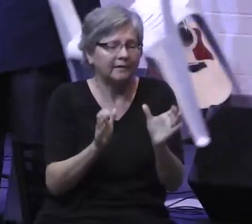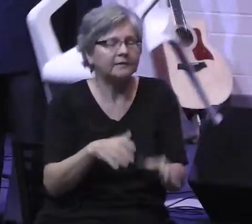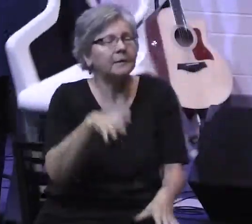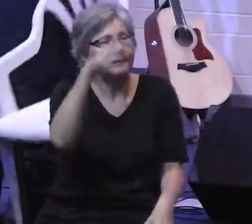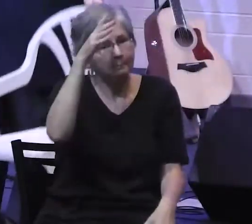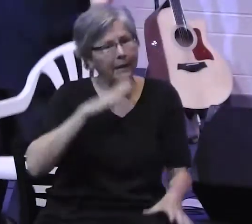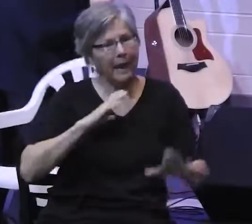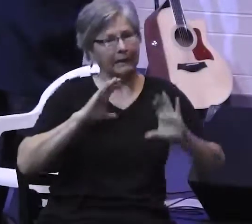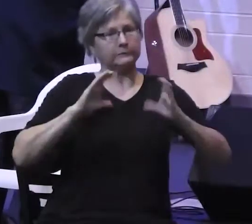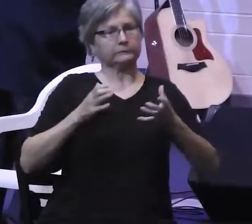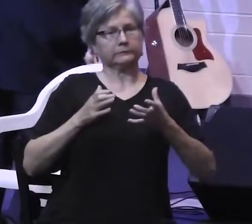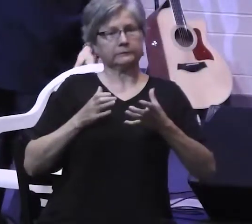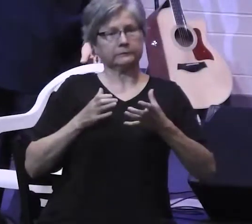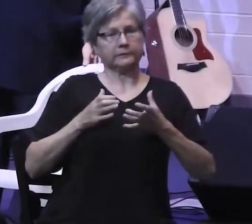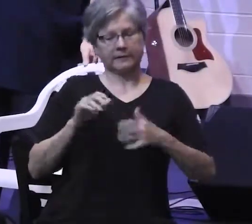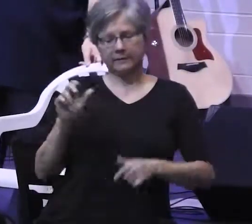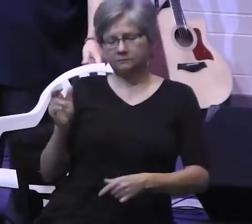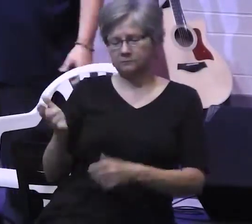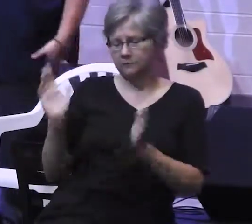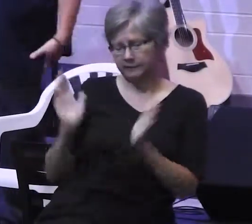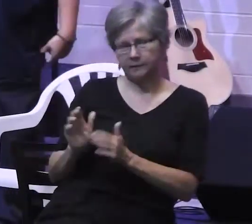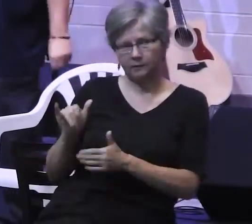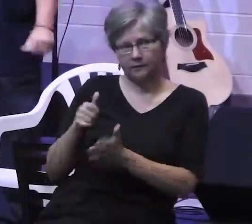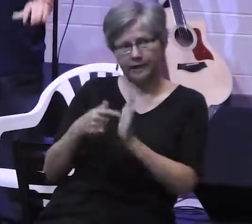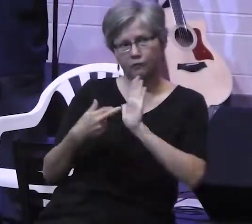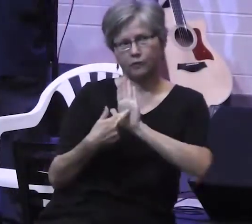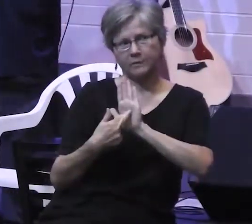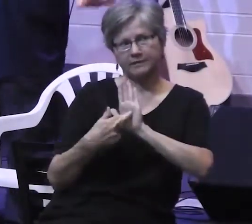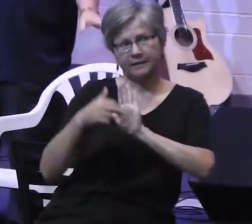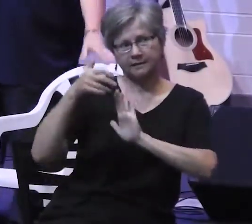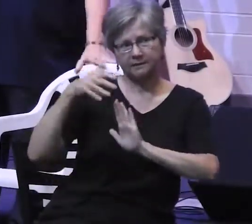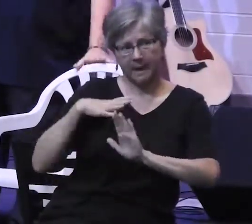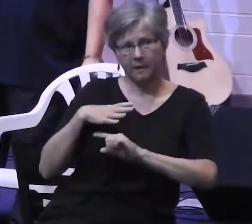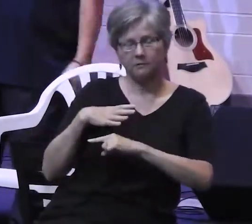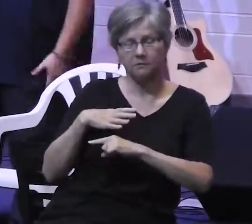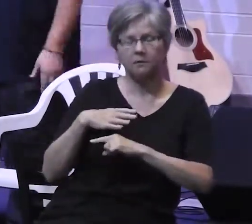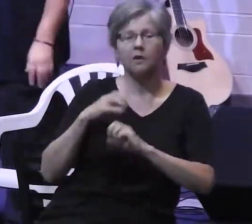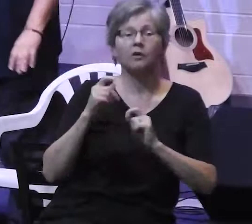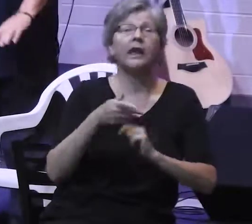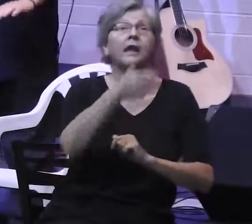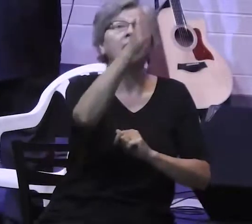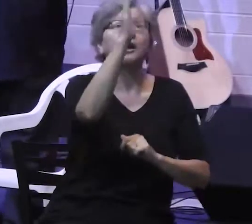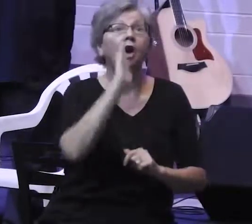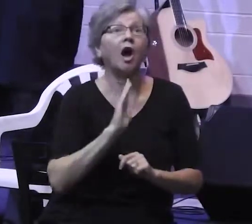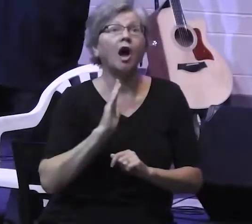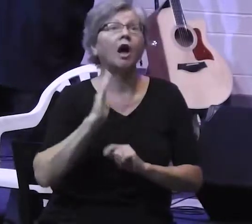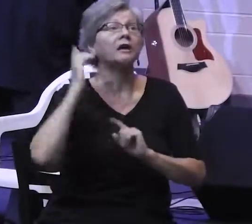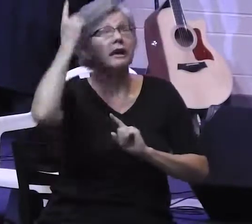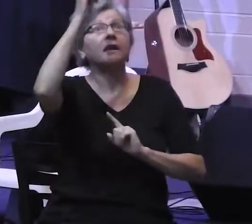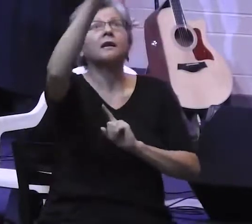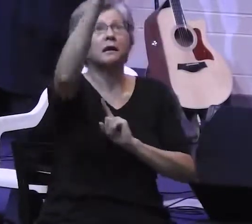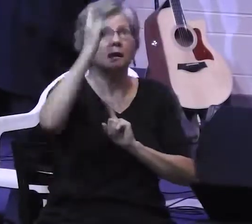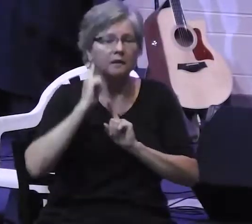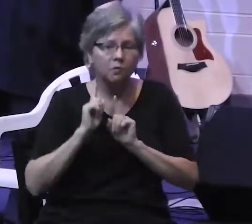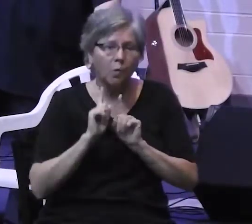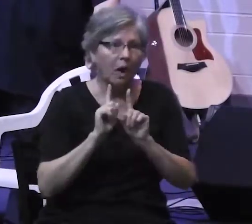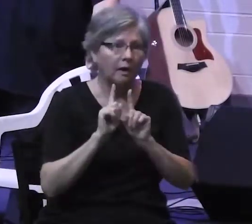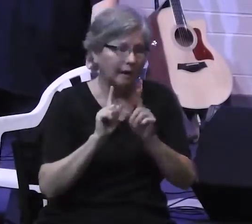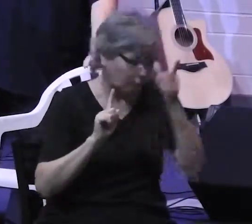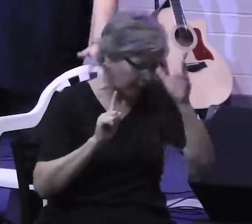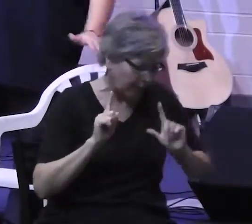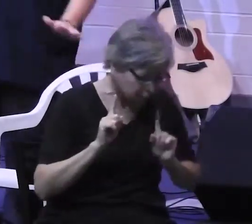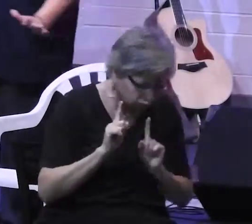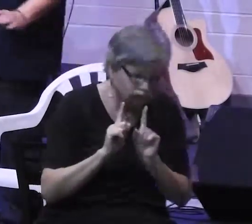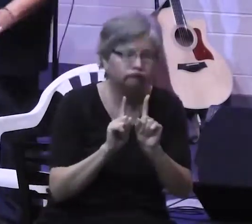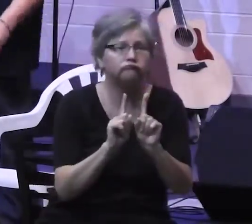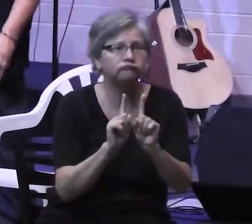So there's mankind. Okay? So you got God and you got mankind. And God is walking with mankind in the garden.